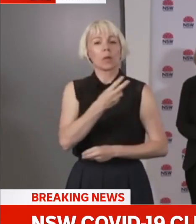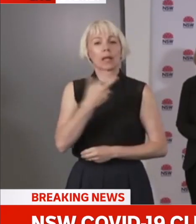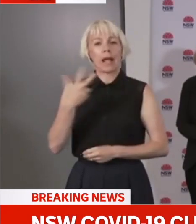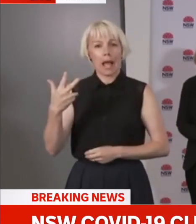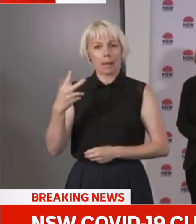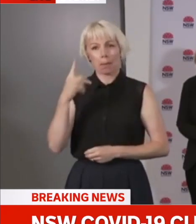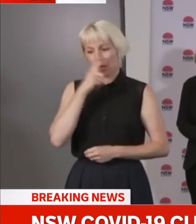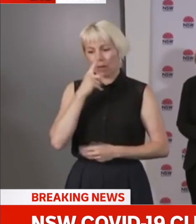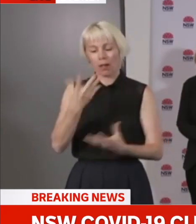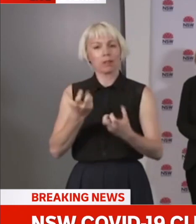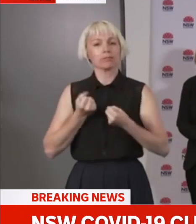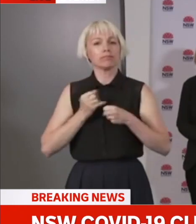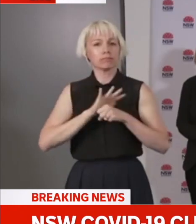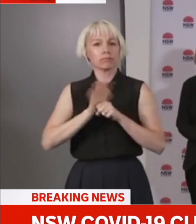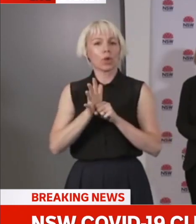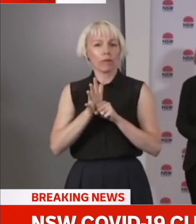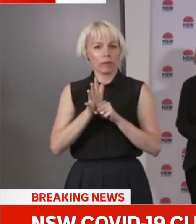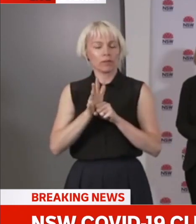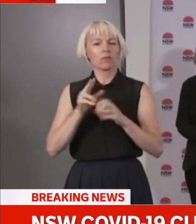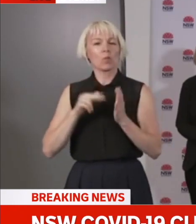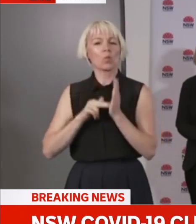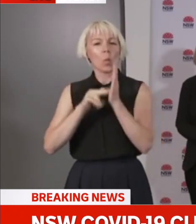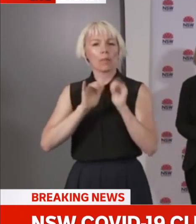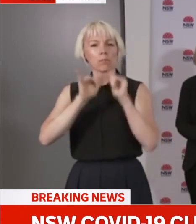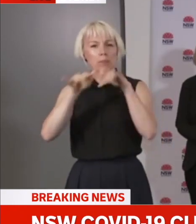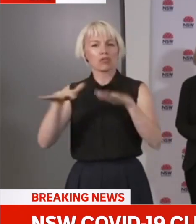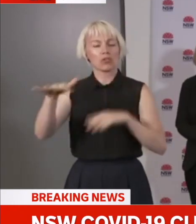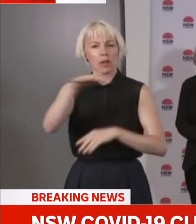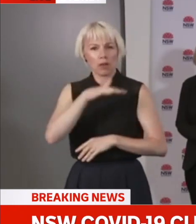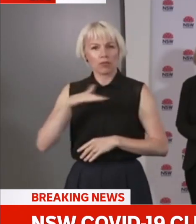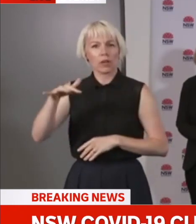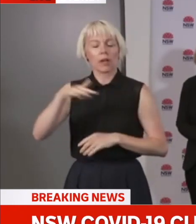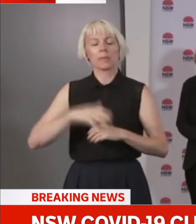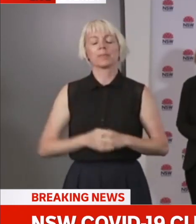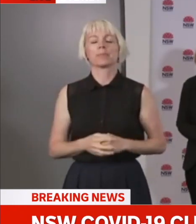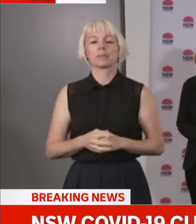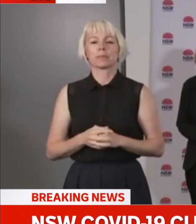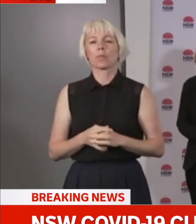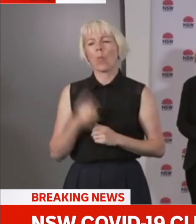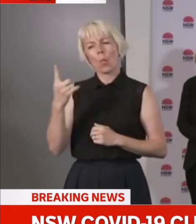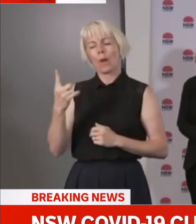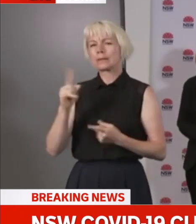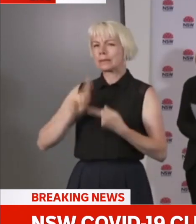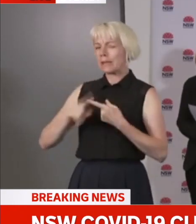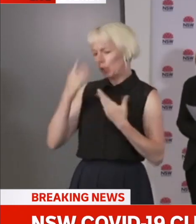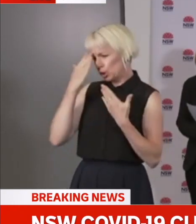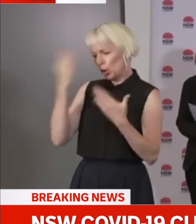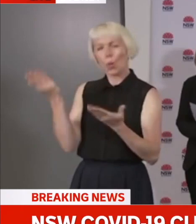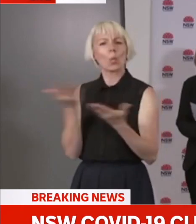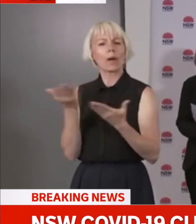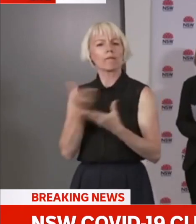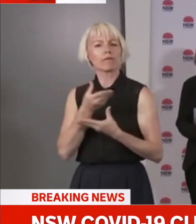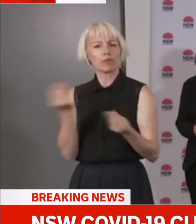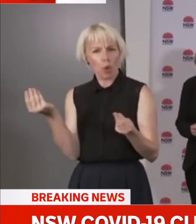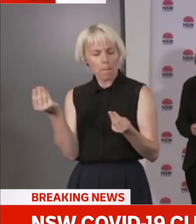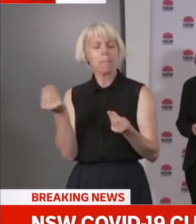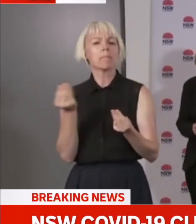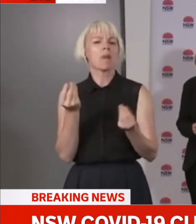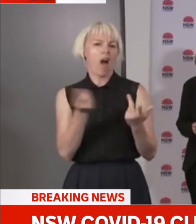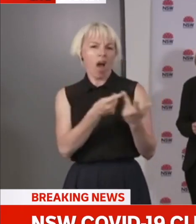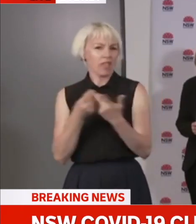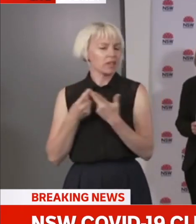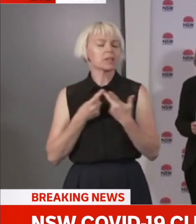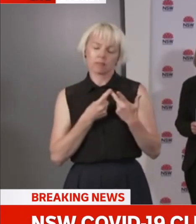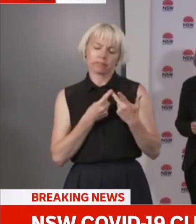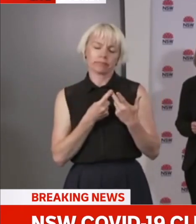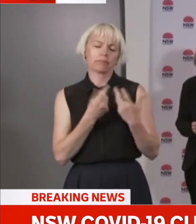cluster. All but one is confirmed to be linked to that cluster, and Dr. Chant will provide a detailed breakdown of